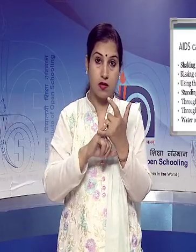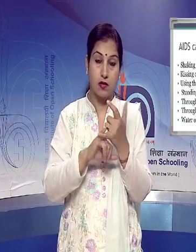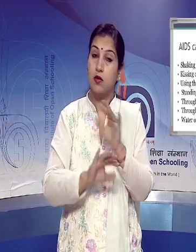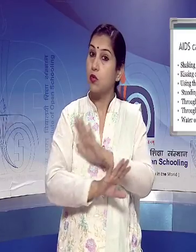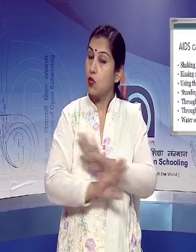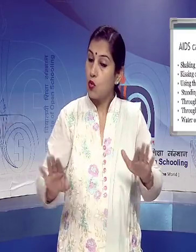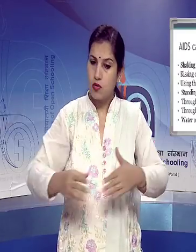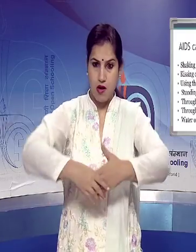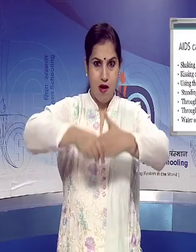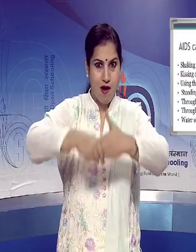shaking hands,